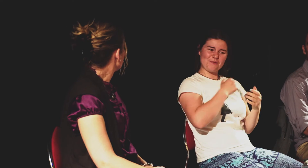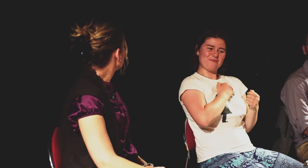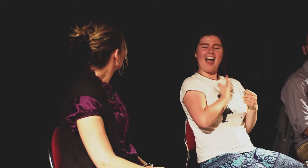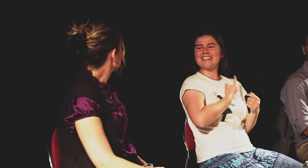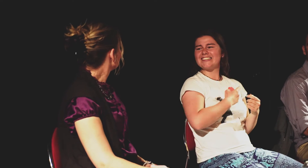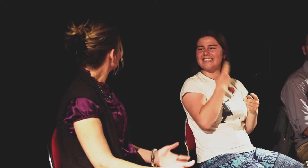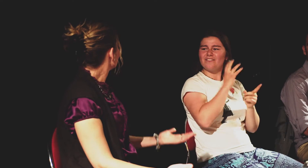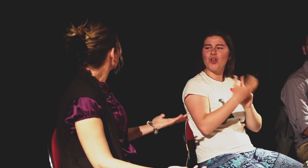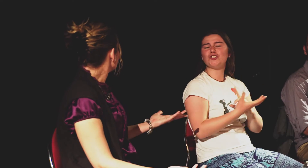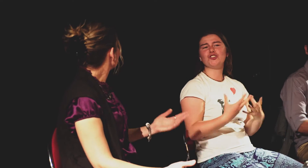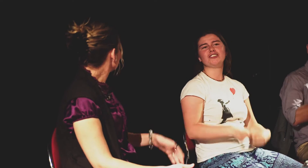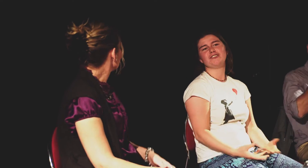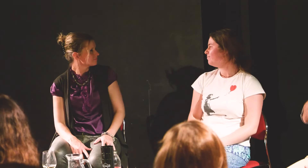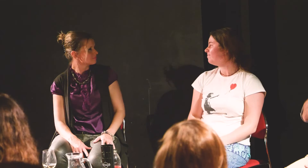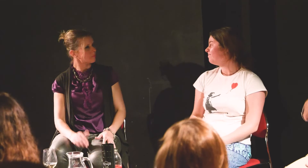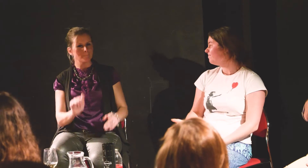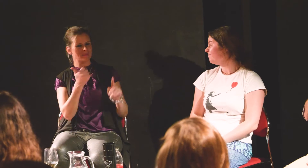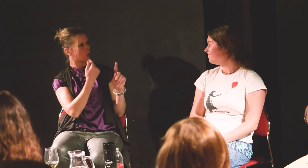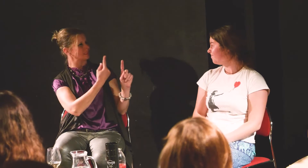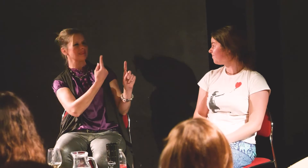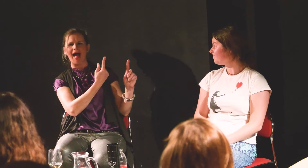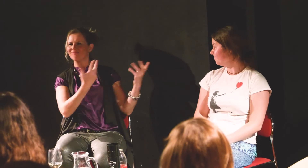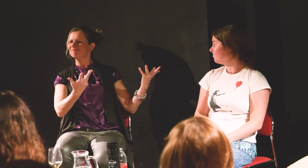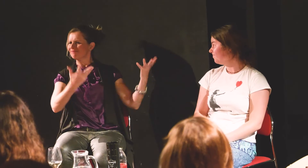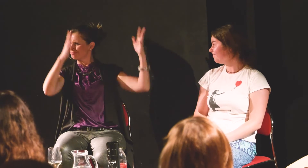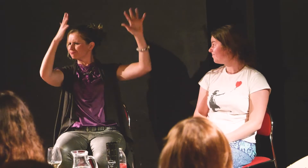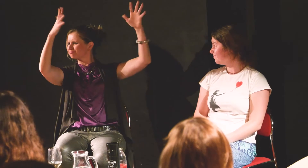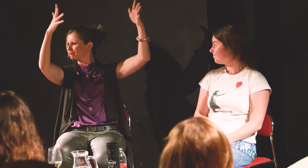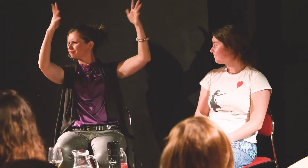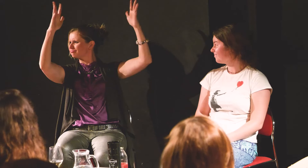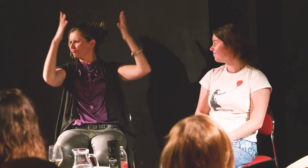But in a few years, I certainly became more assertive about how I was signing and not caring about what people